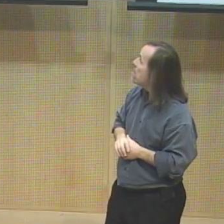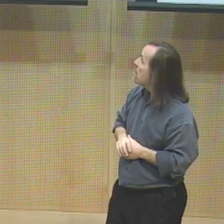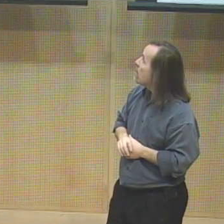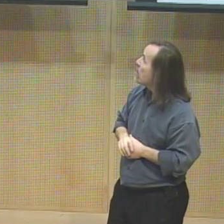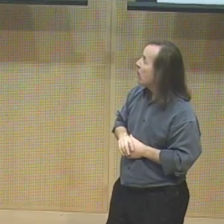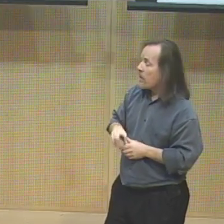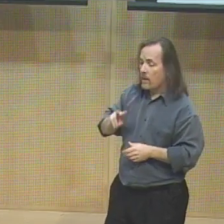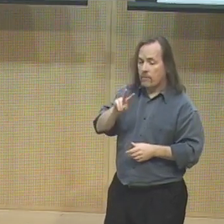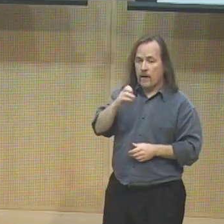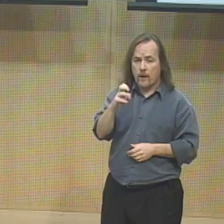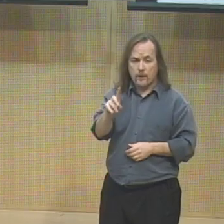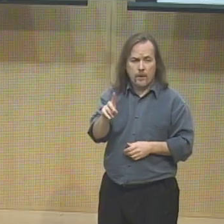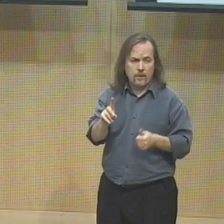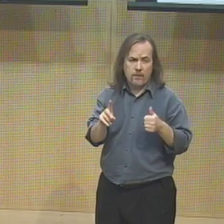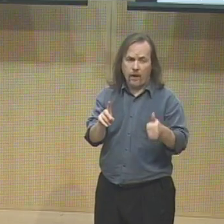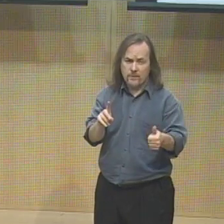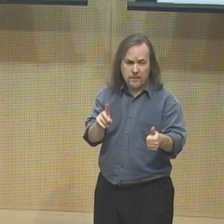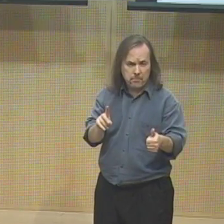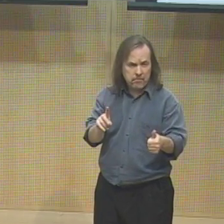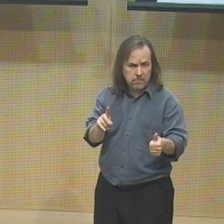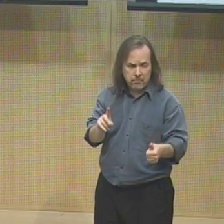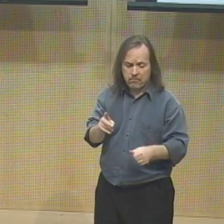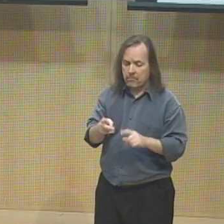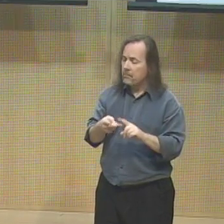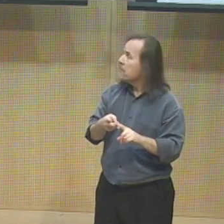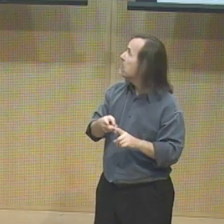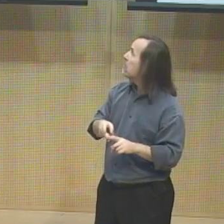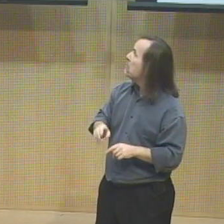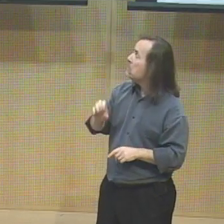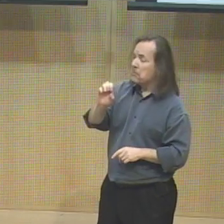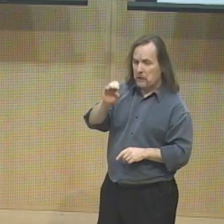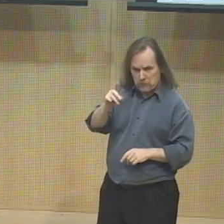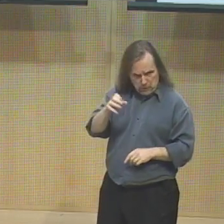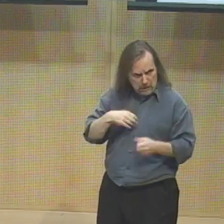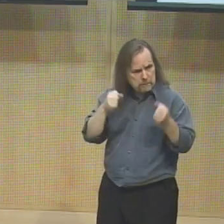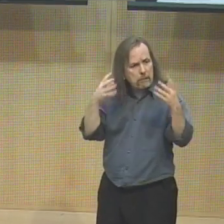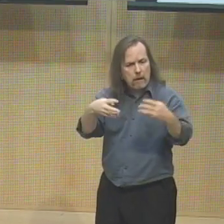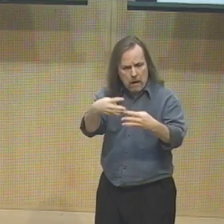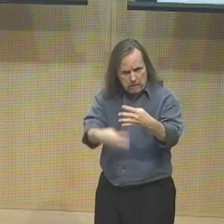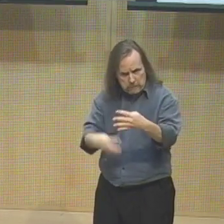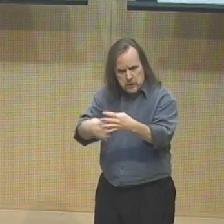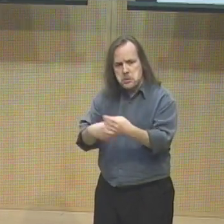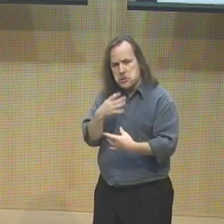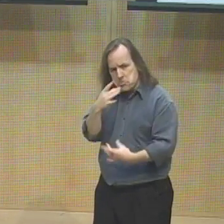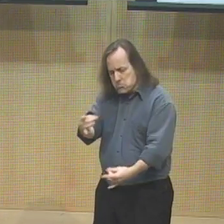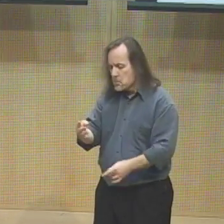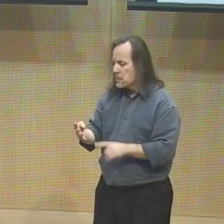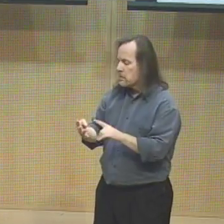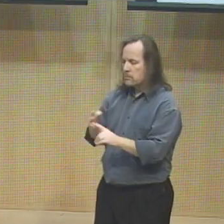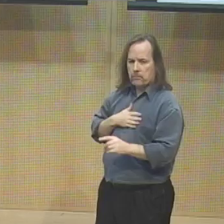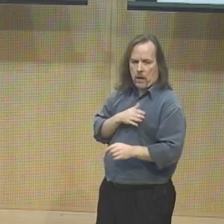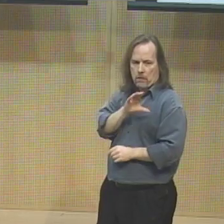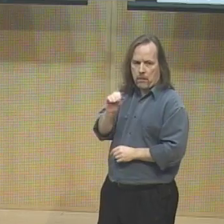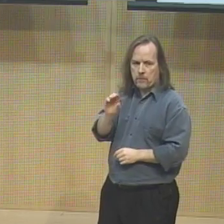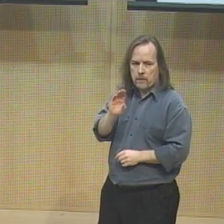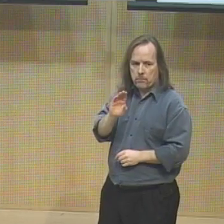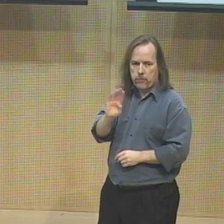entails. Vanguard is an excellent website. E-Trade, they do have pretty good information on their website.